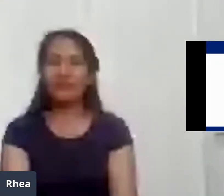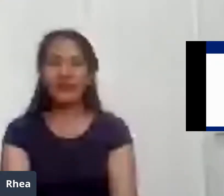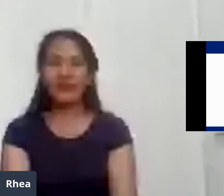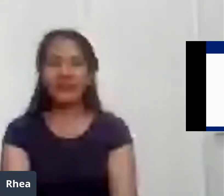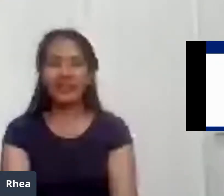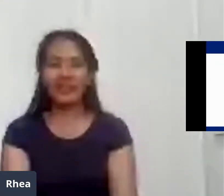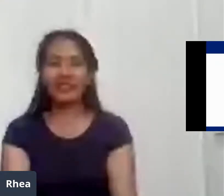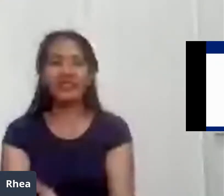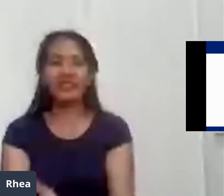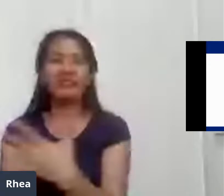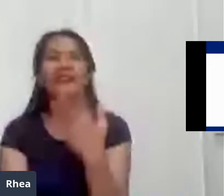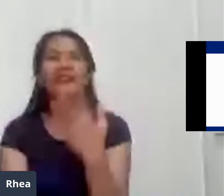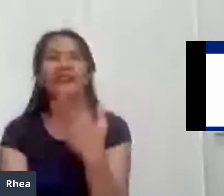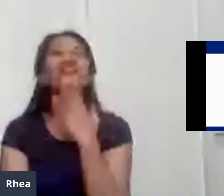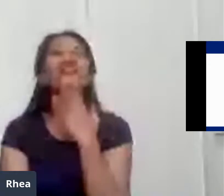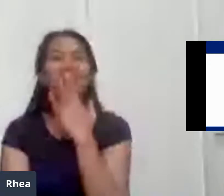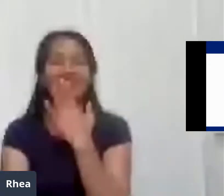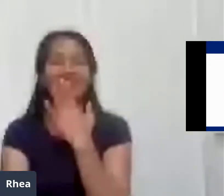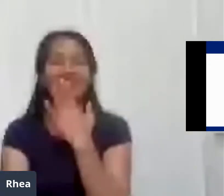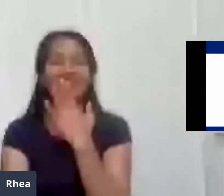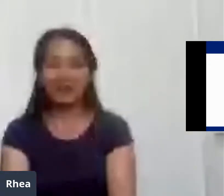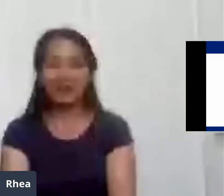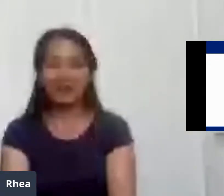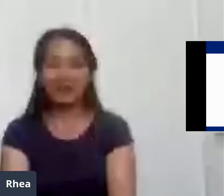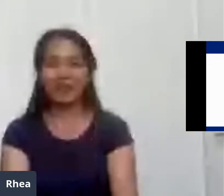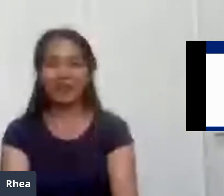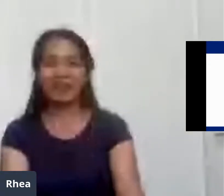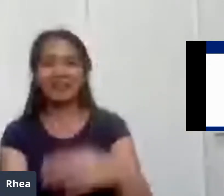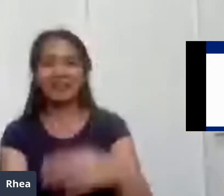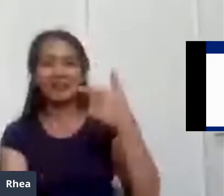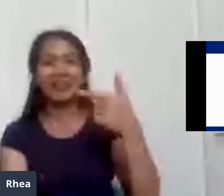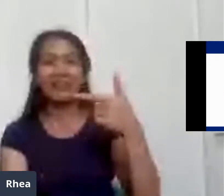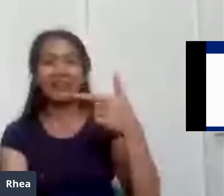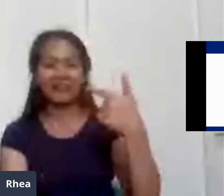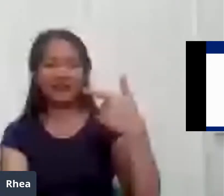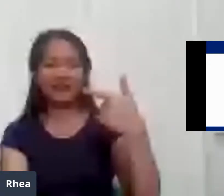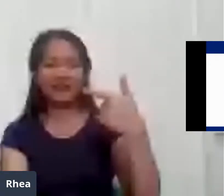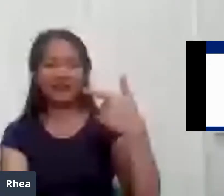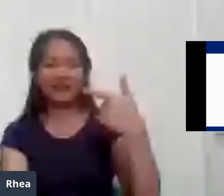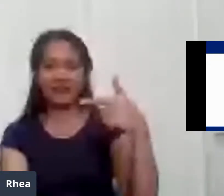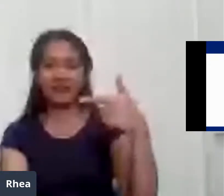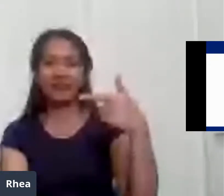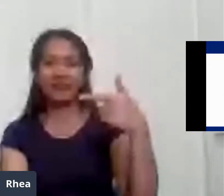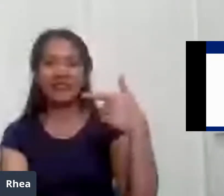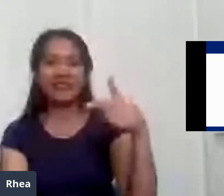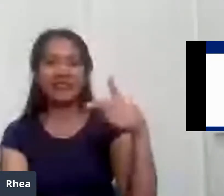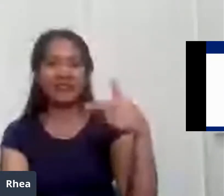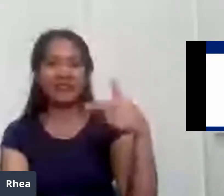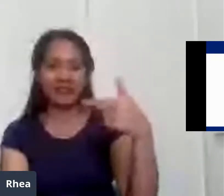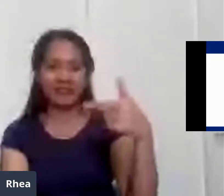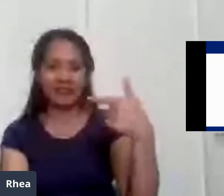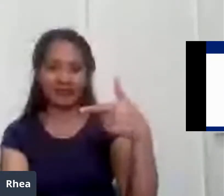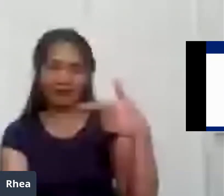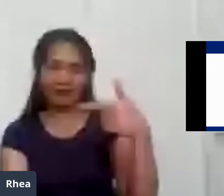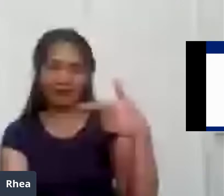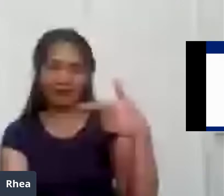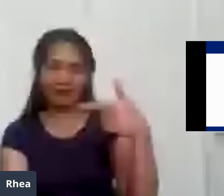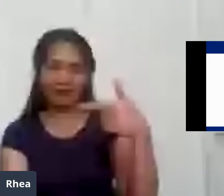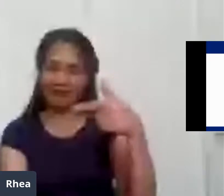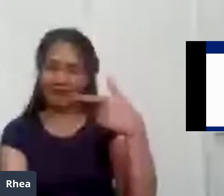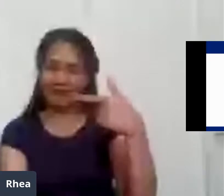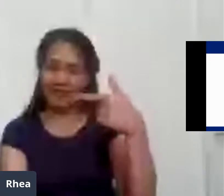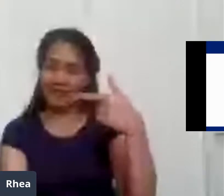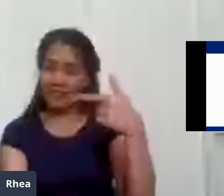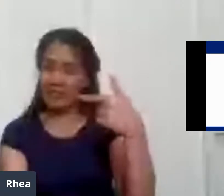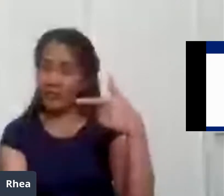Okay? How about green? It's so easy. It's not pointing your lips anymore. It's green. Just wiggle it. Green.